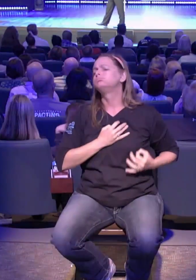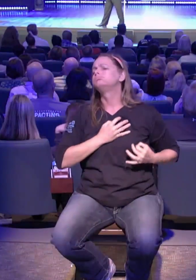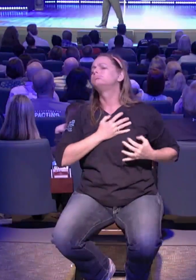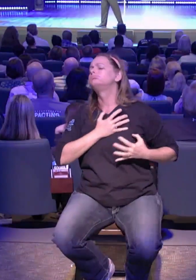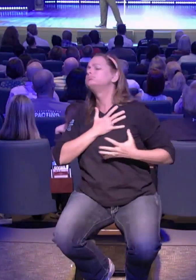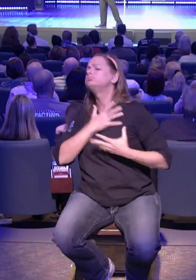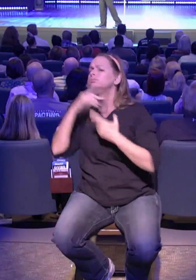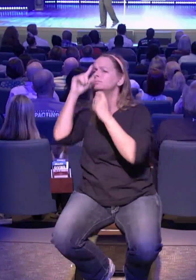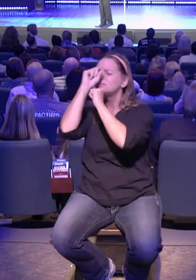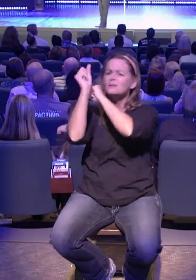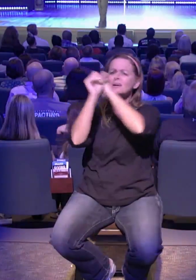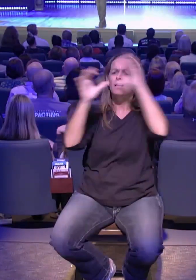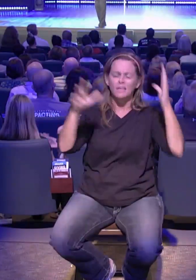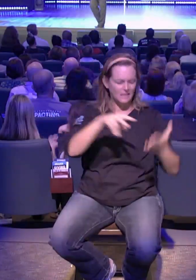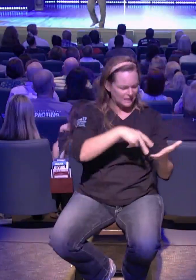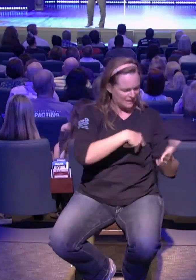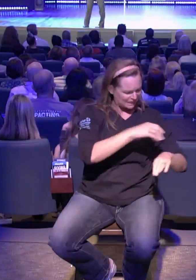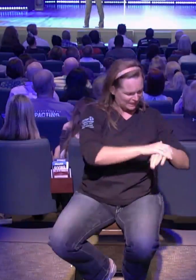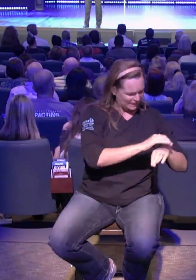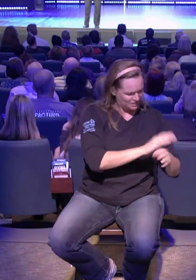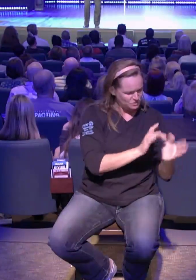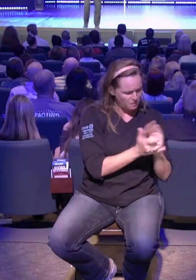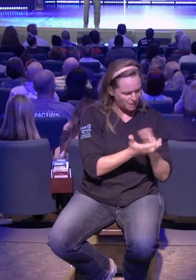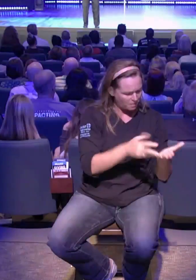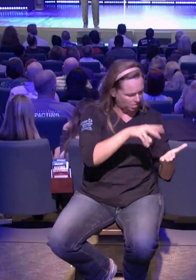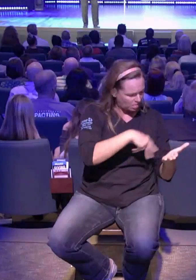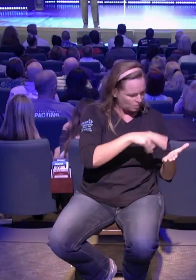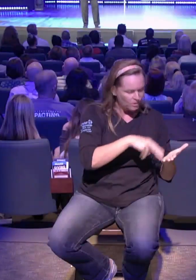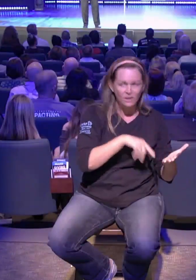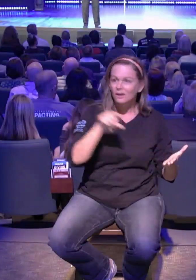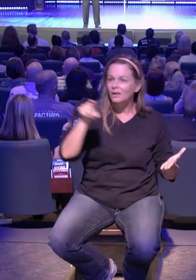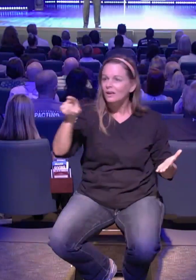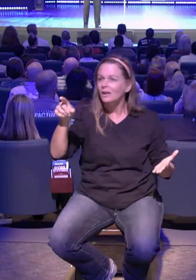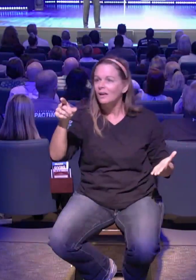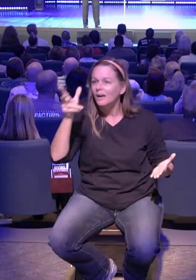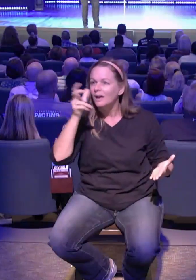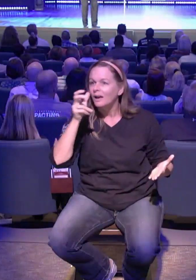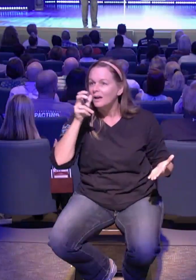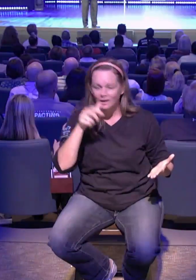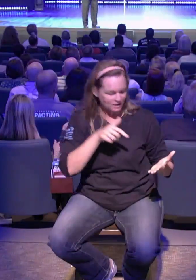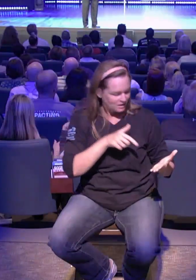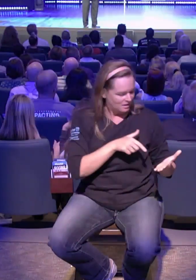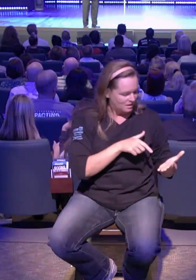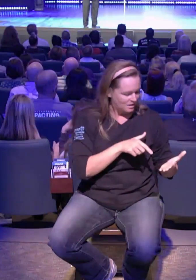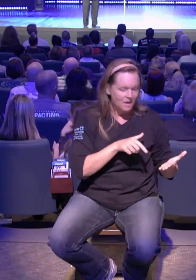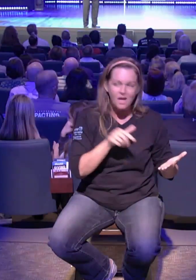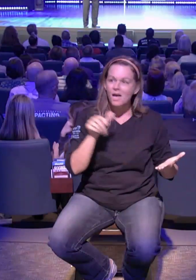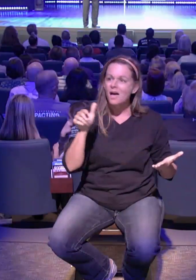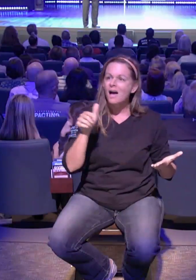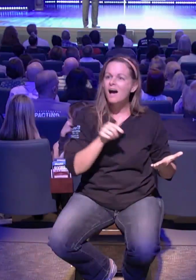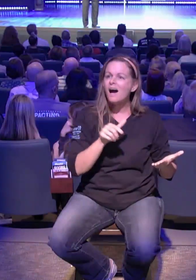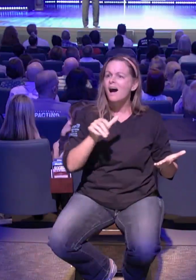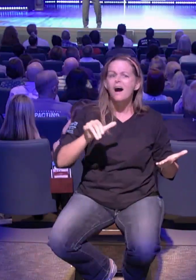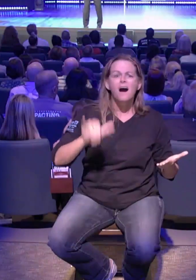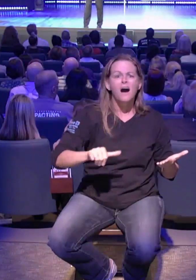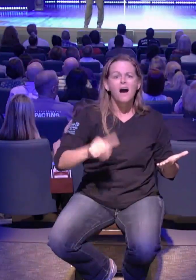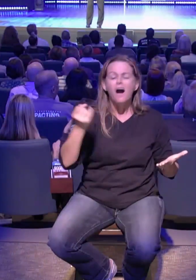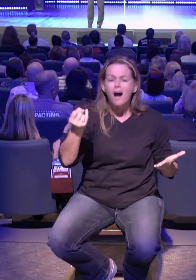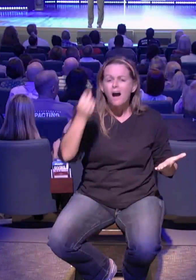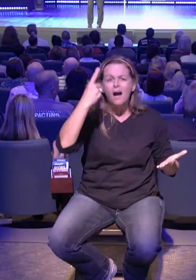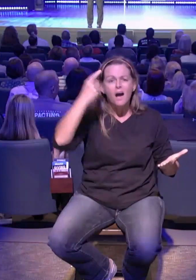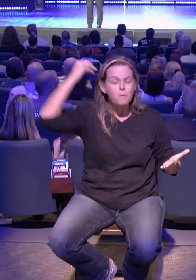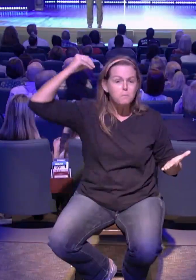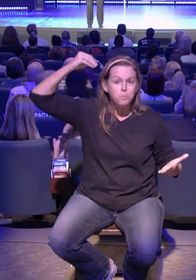praises of his people. And you will be so enriched and encouraged. It will give you strength and courage and confidence for